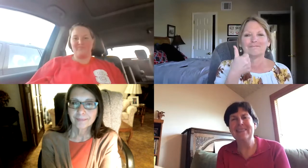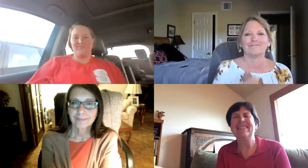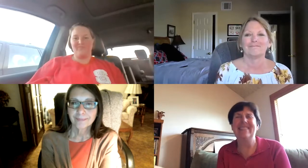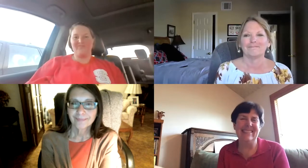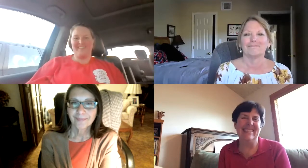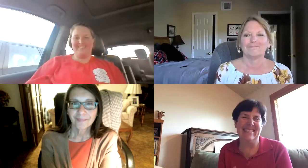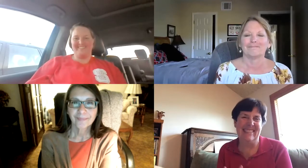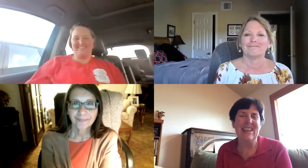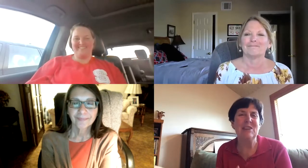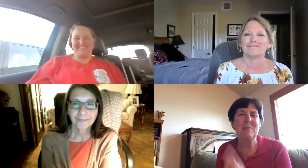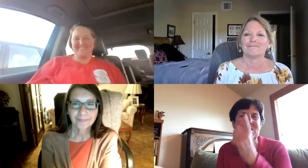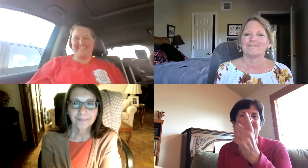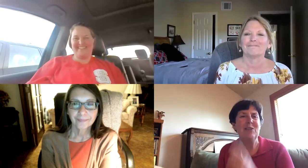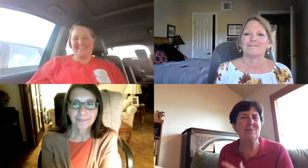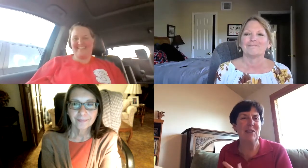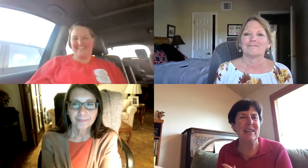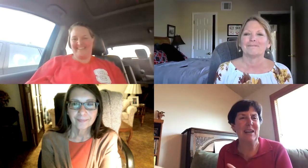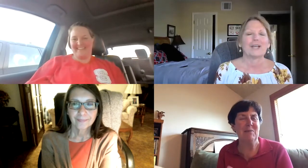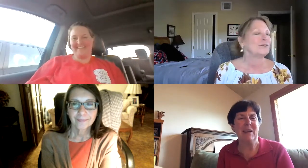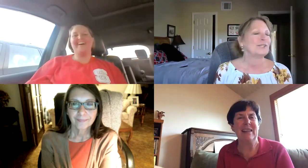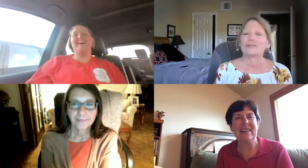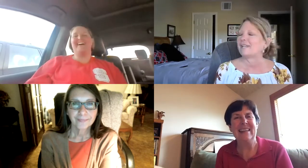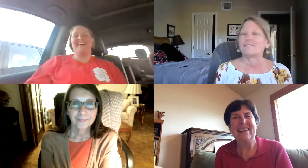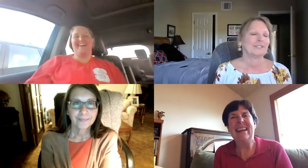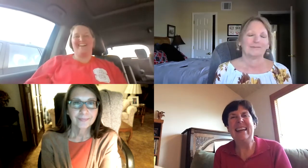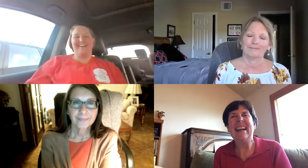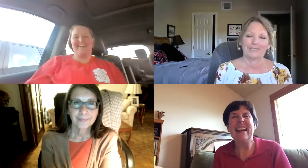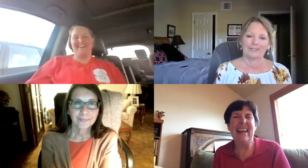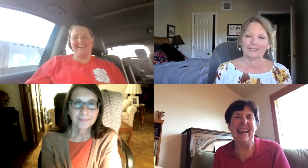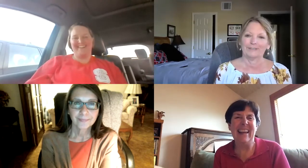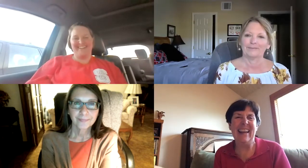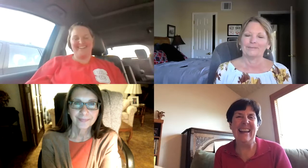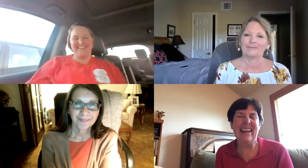okay. You'll be sorry you invited everybody. Oh no, never.